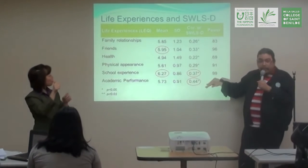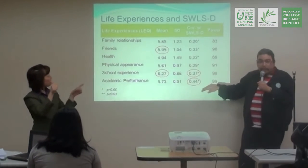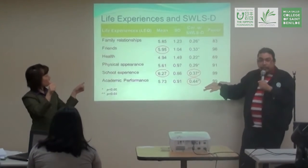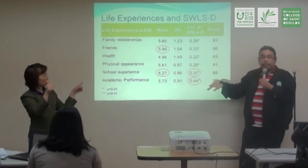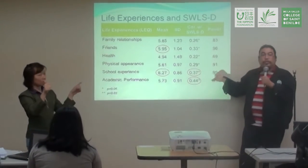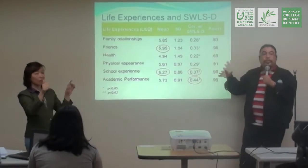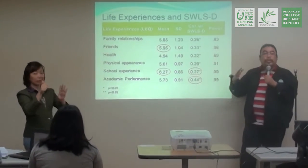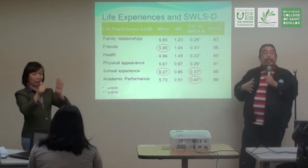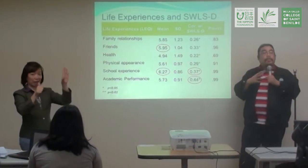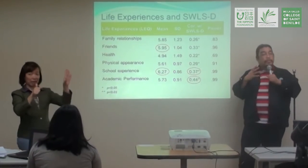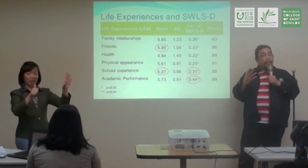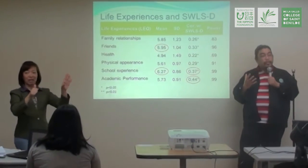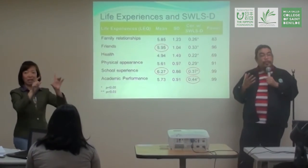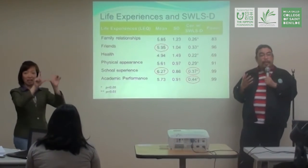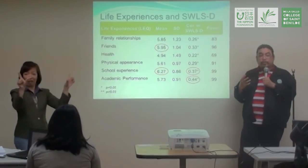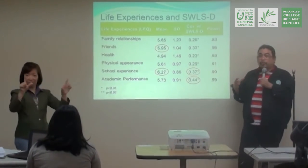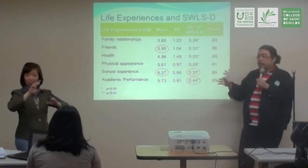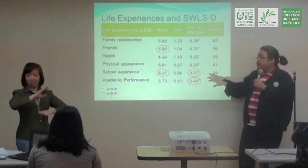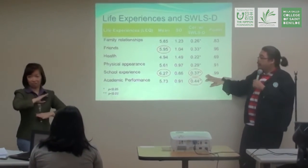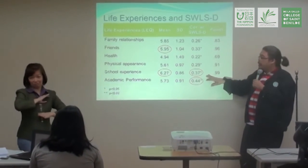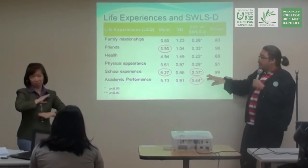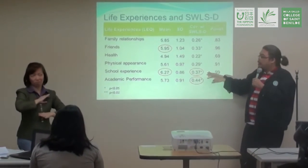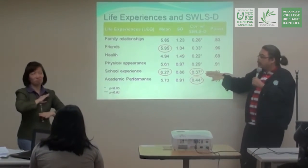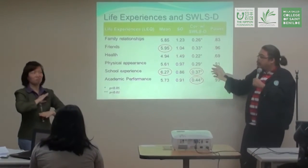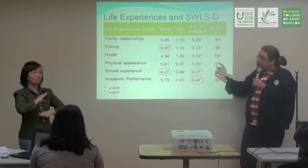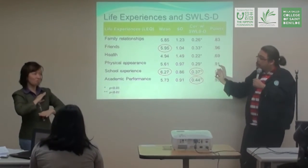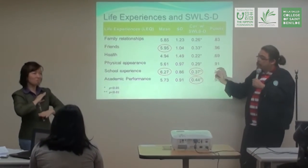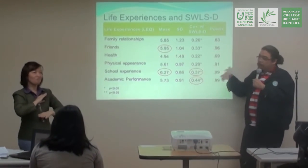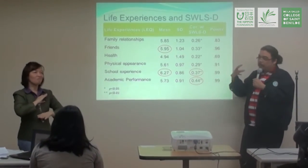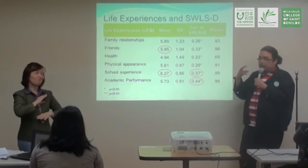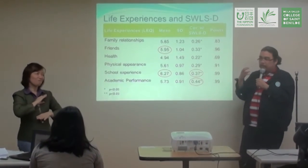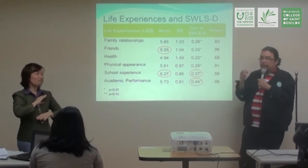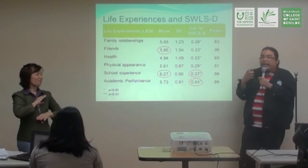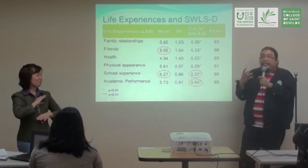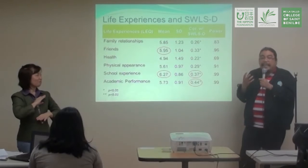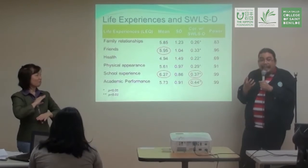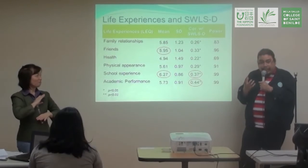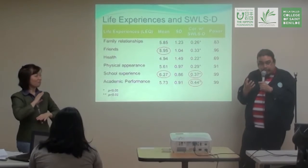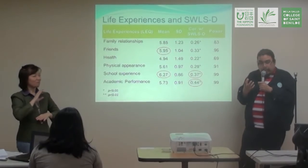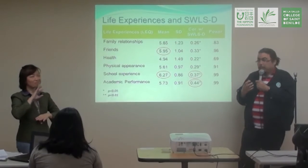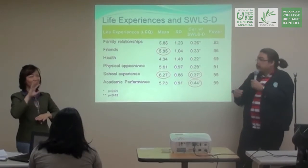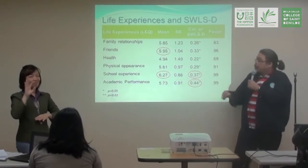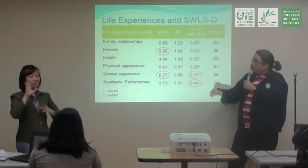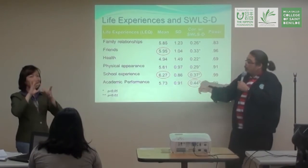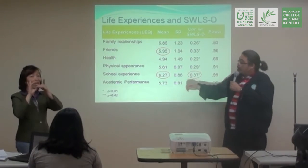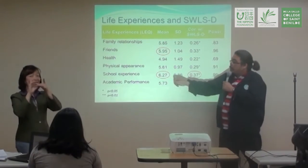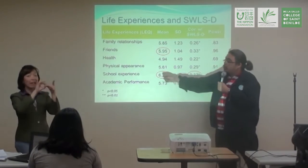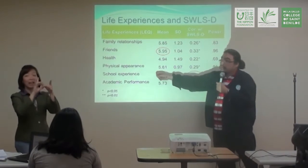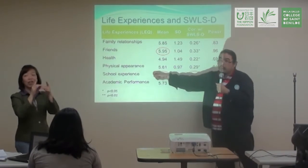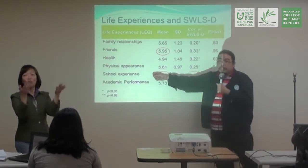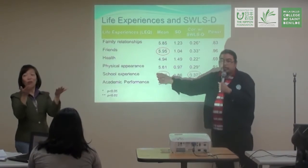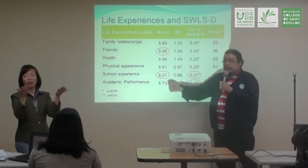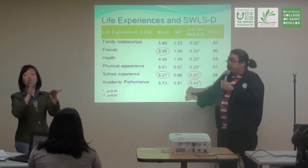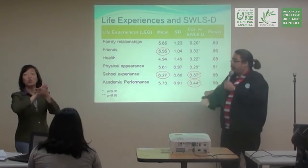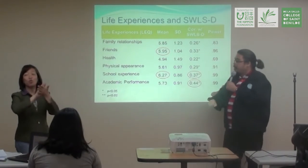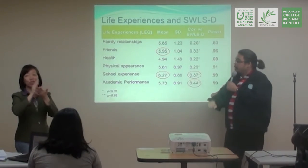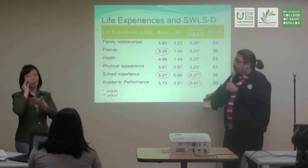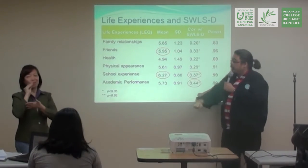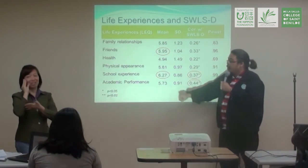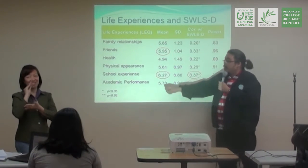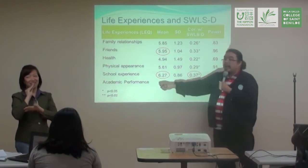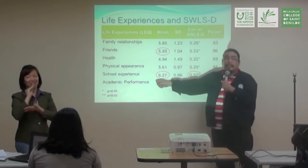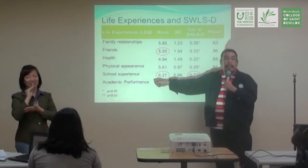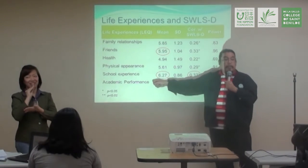their happiness or their level of satisfaction is somehow kind of linked with their school